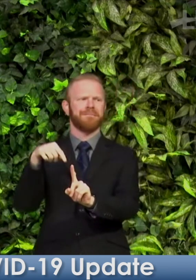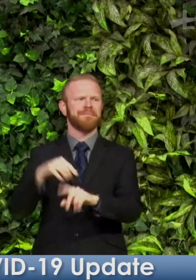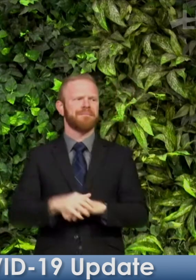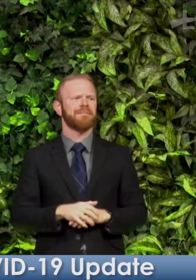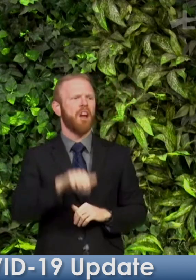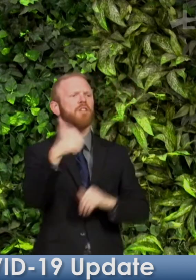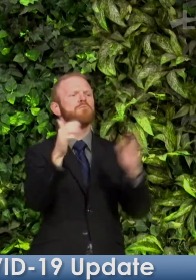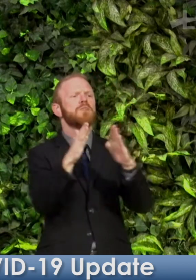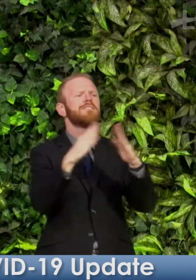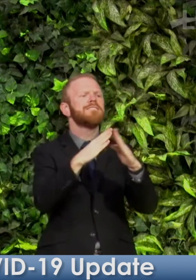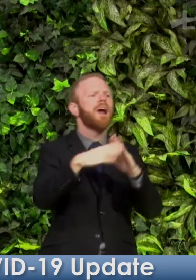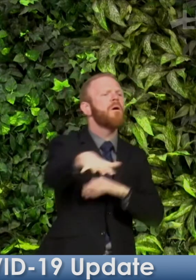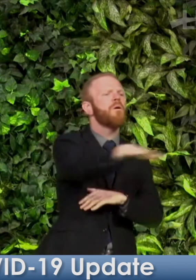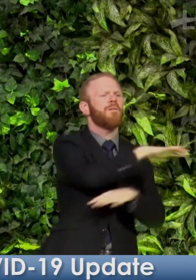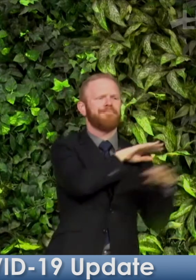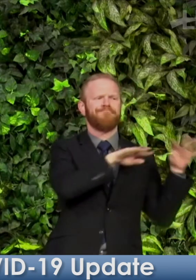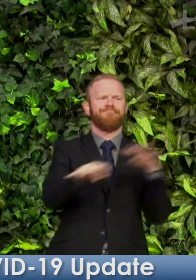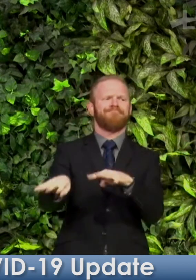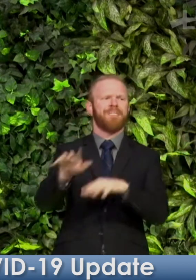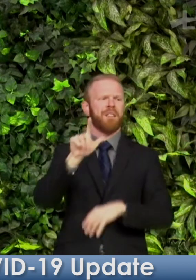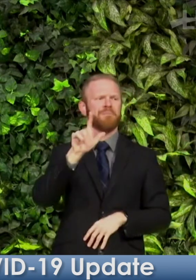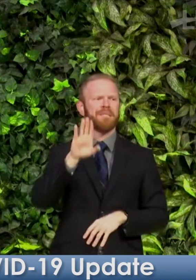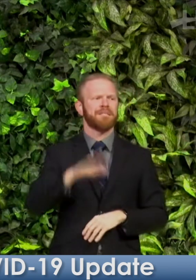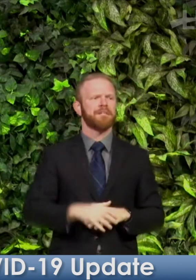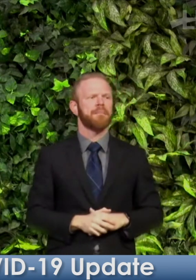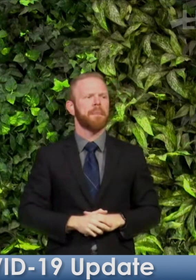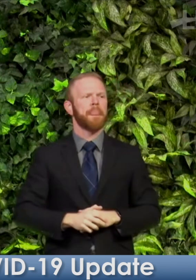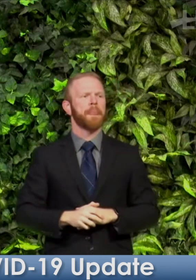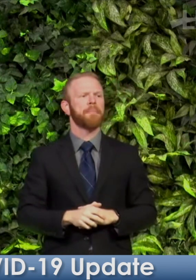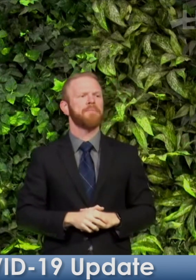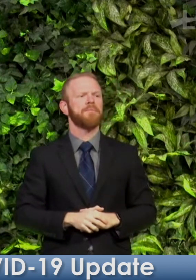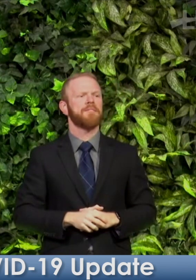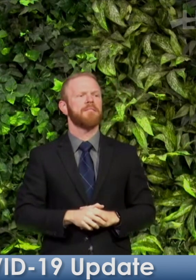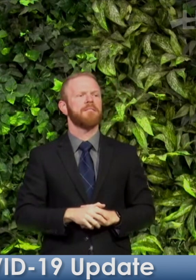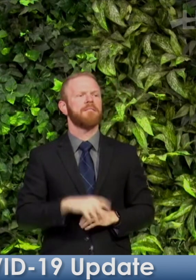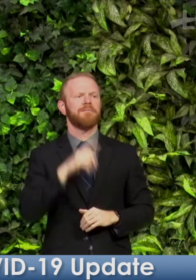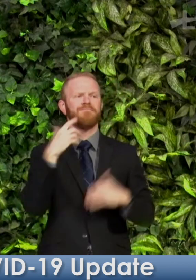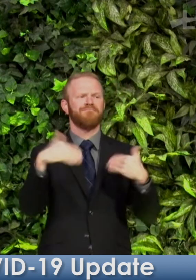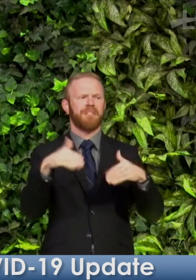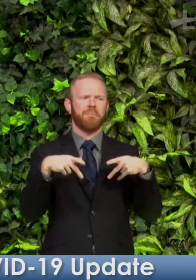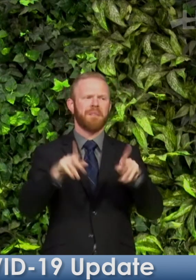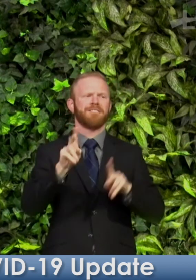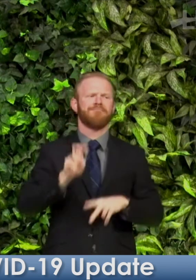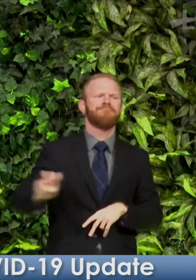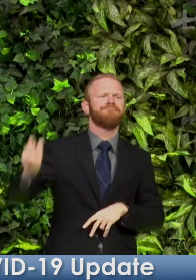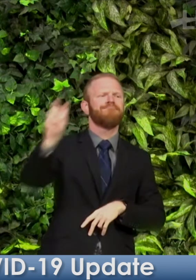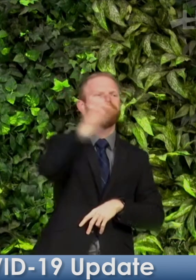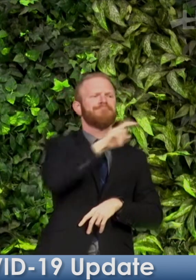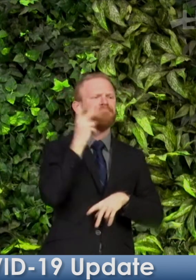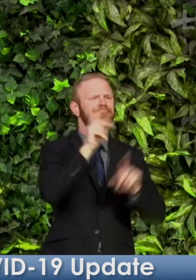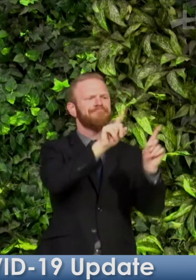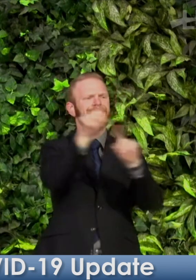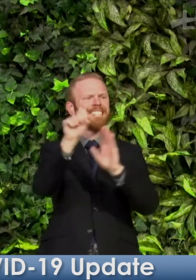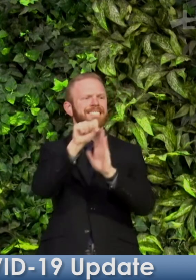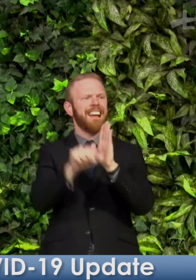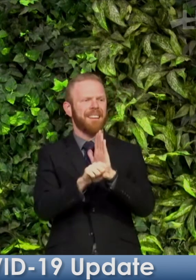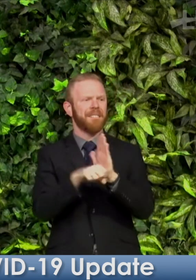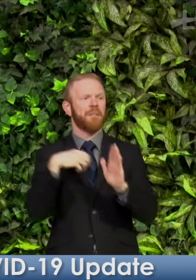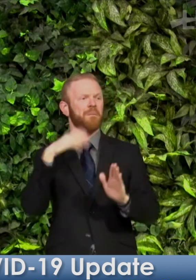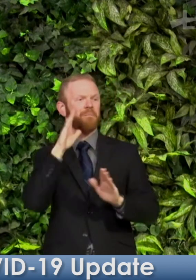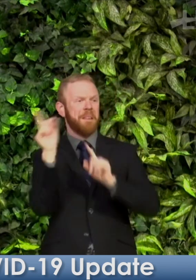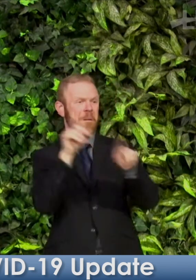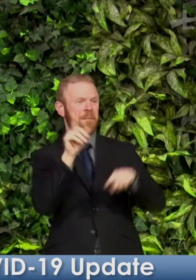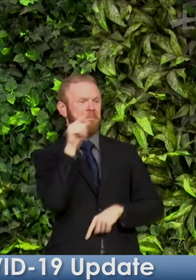privilege of traveling to every part of the state. We'll be up in the Central Valley later this afternoon, make our way back into